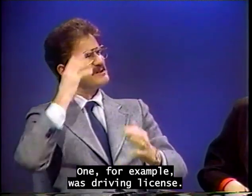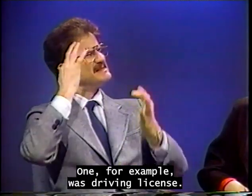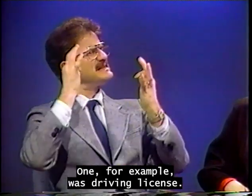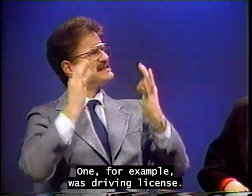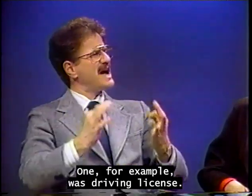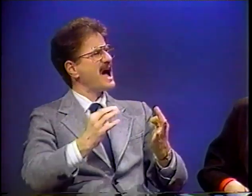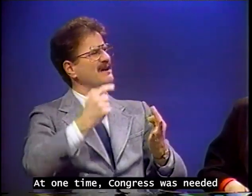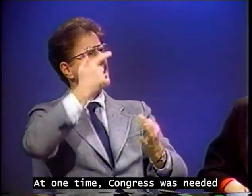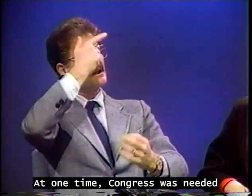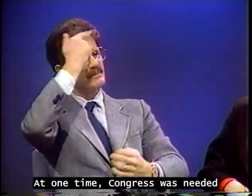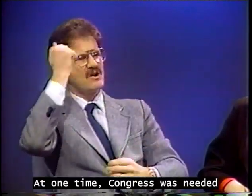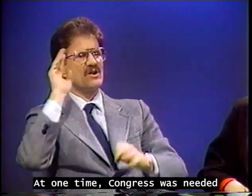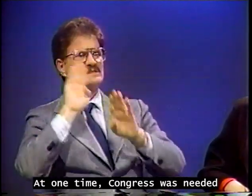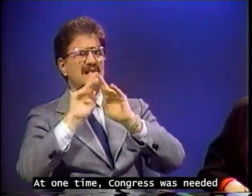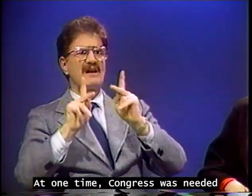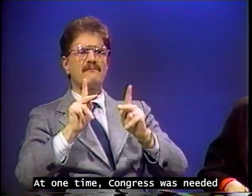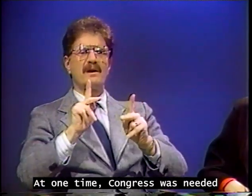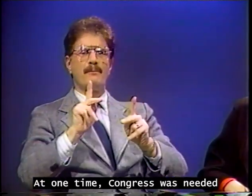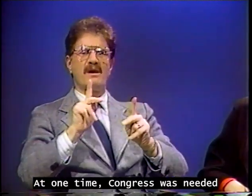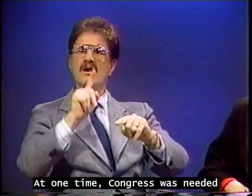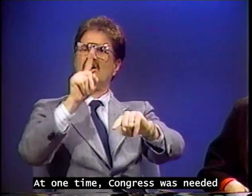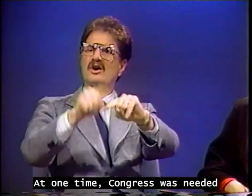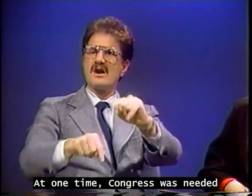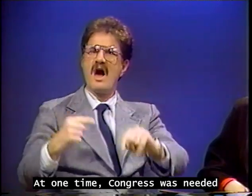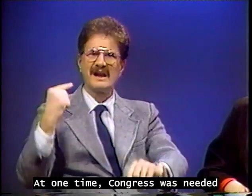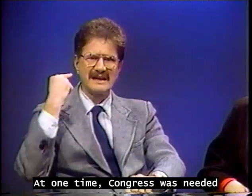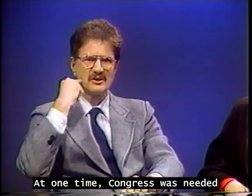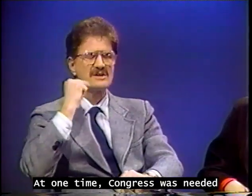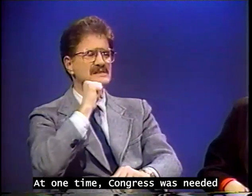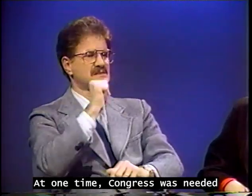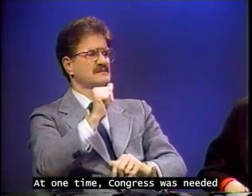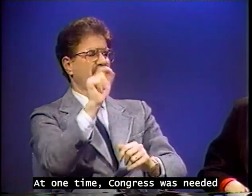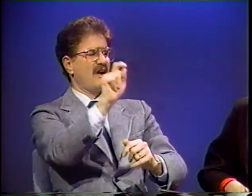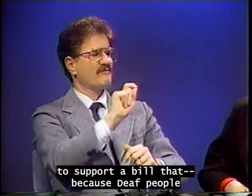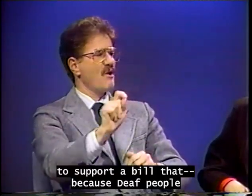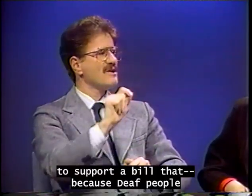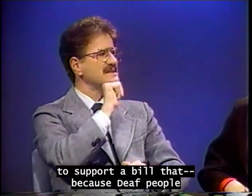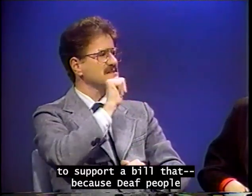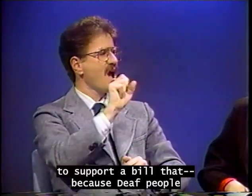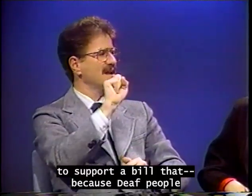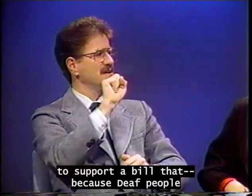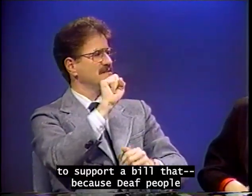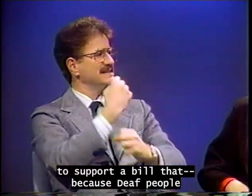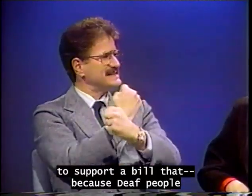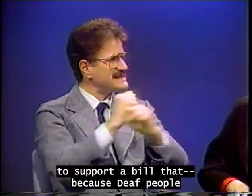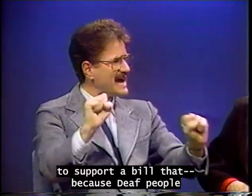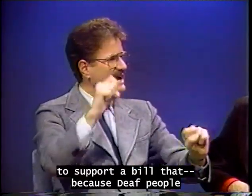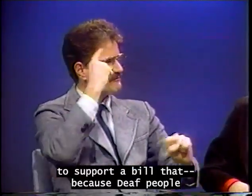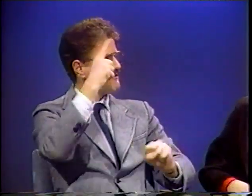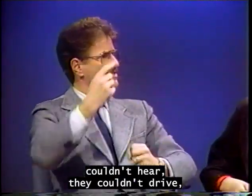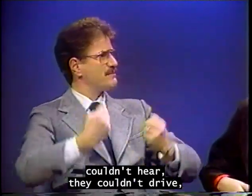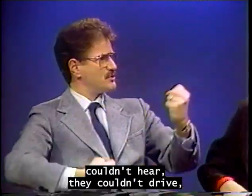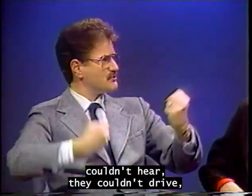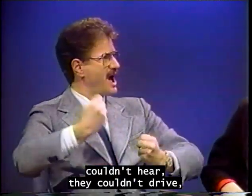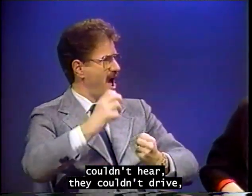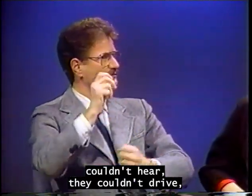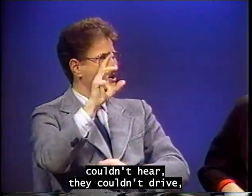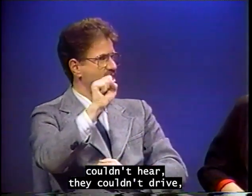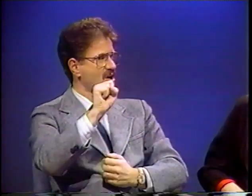license. At one time, Congress was needed to support a bill that because deaf people couldn't hear, they couldn't drive.